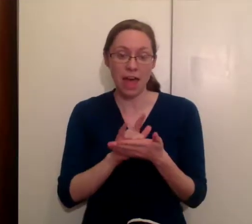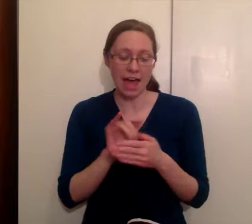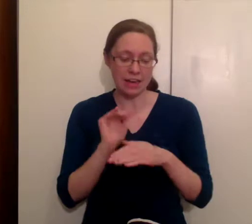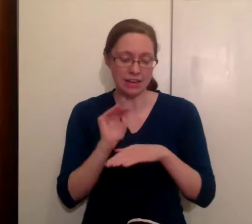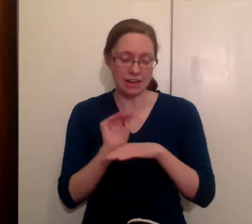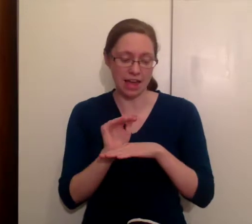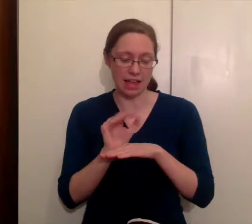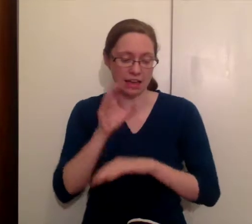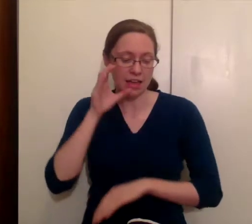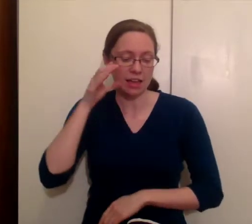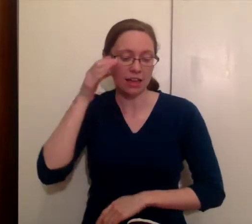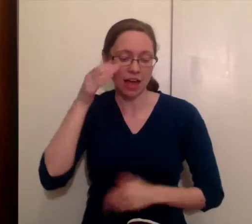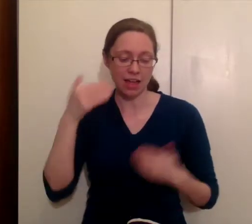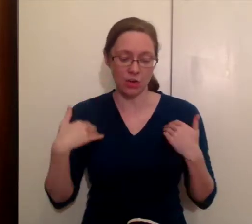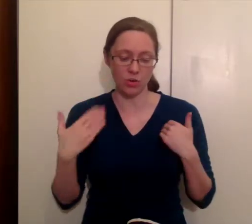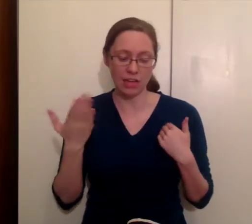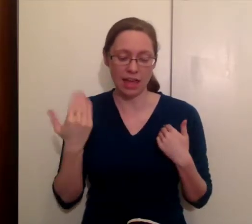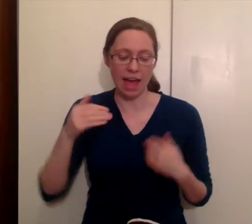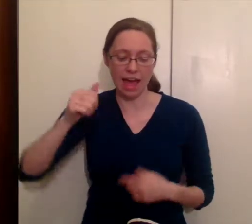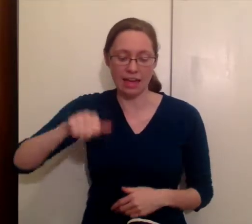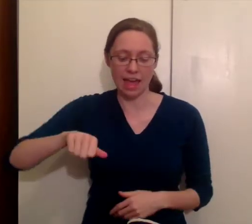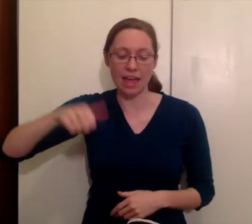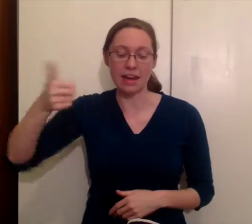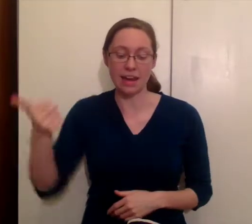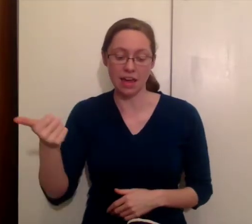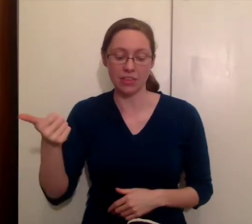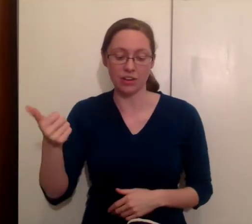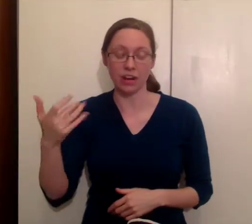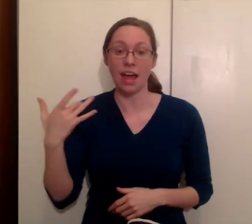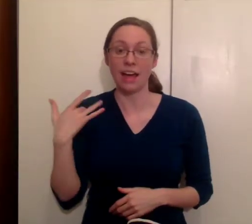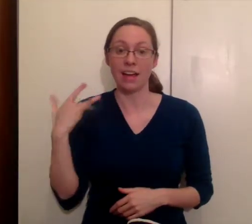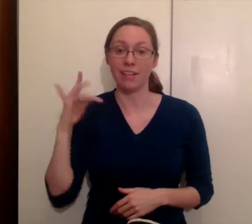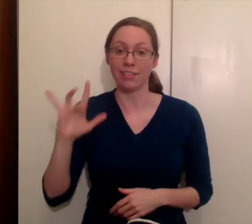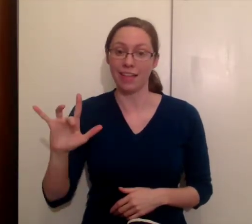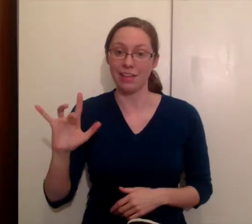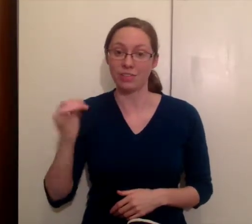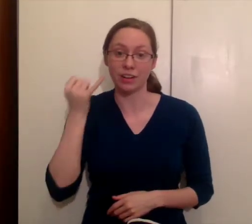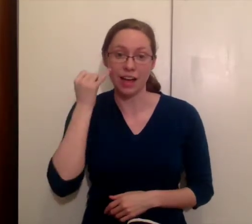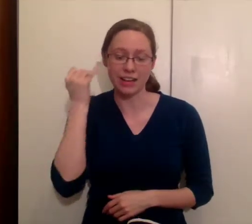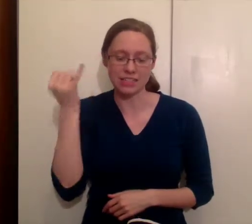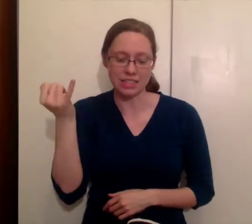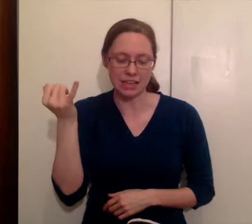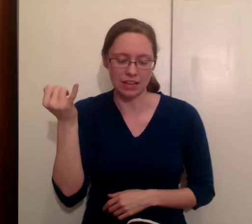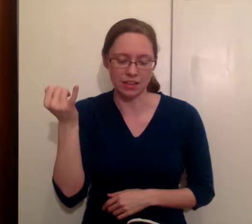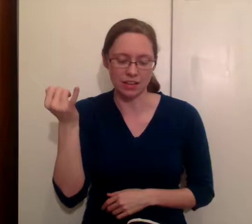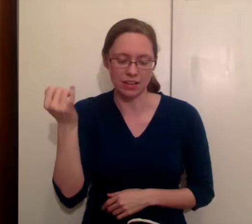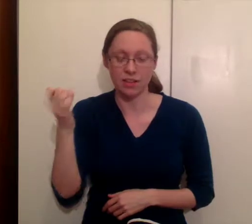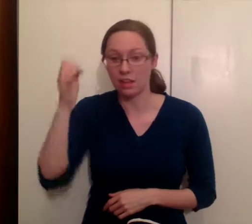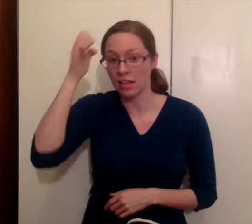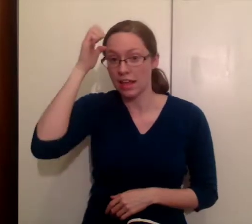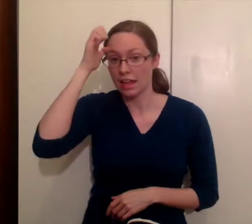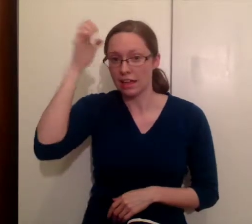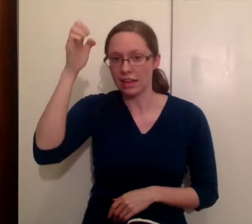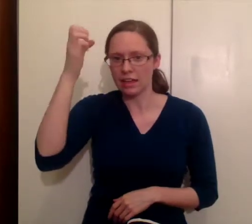That night, Coyote had another clever idea.